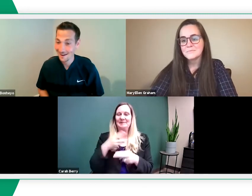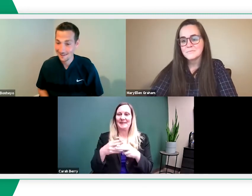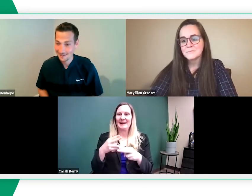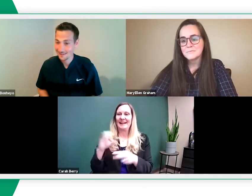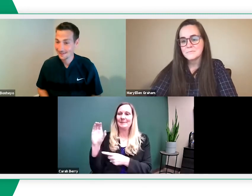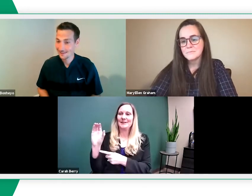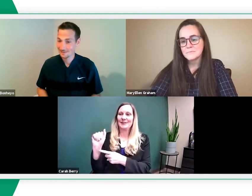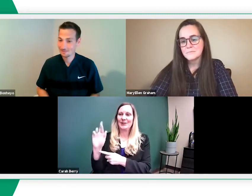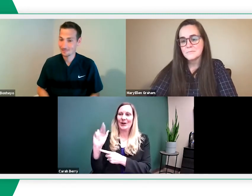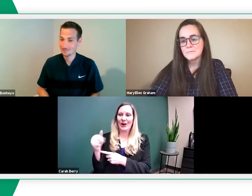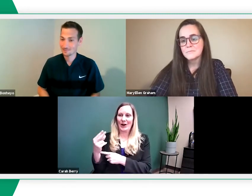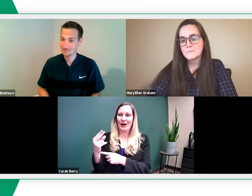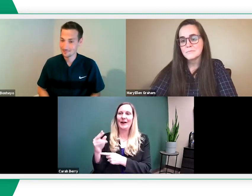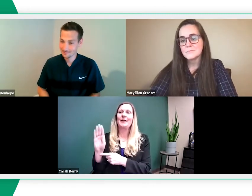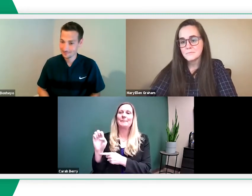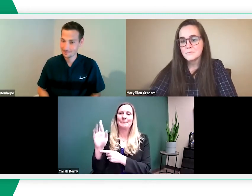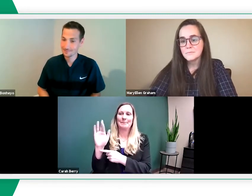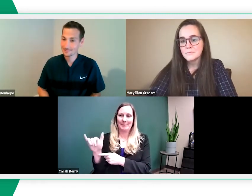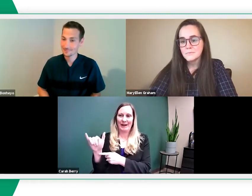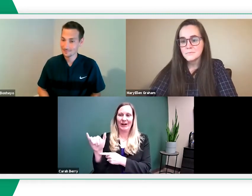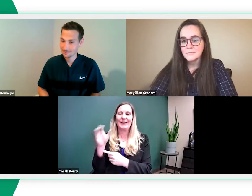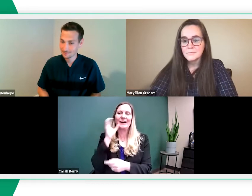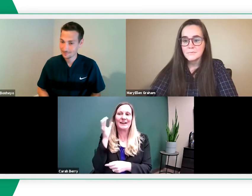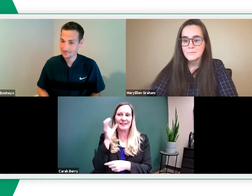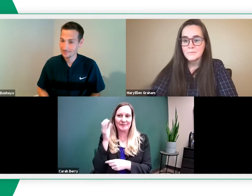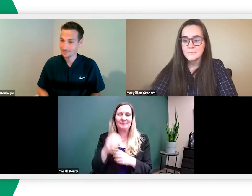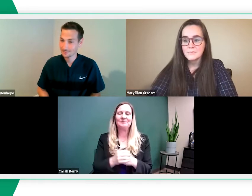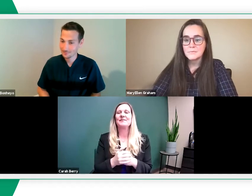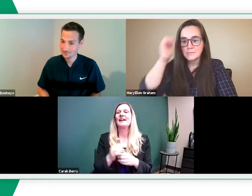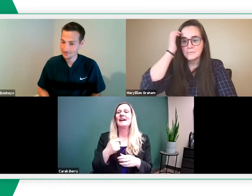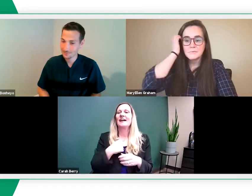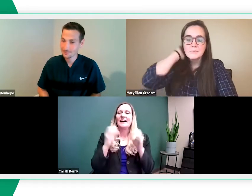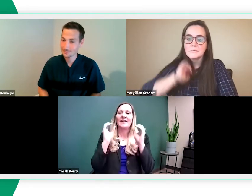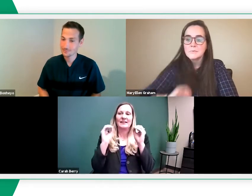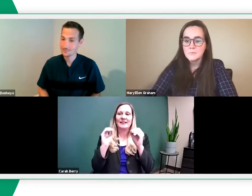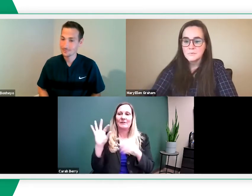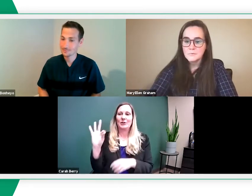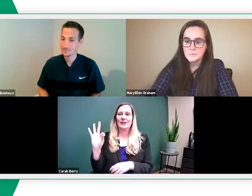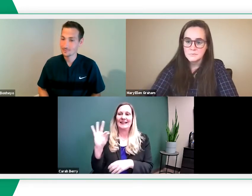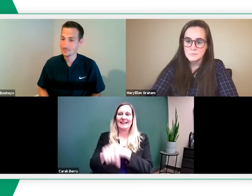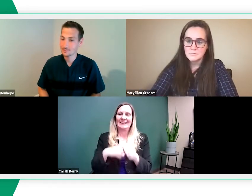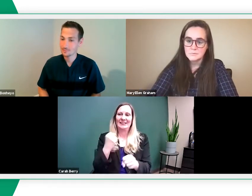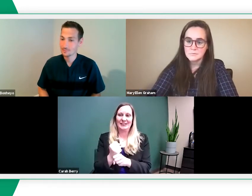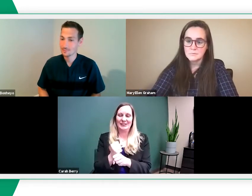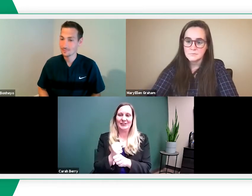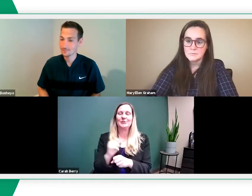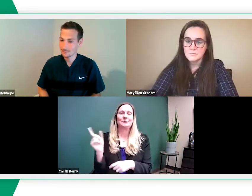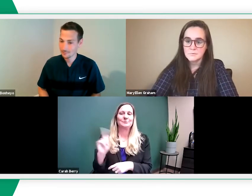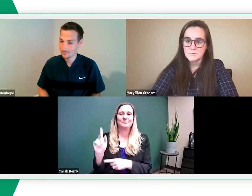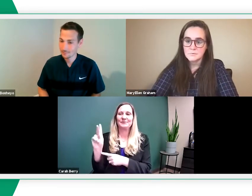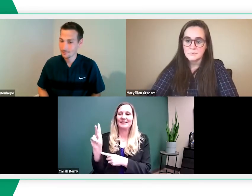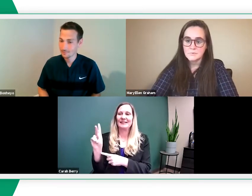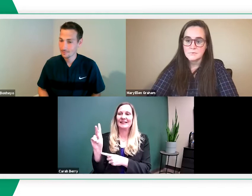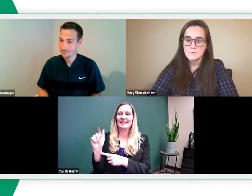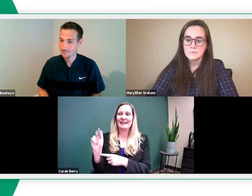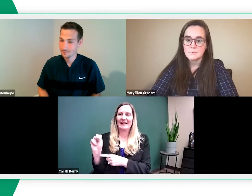you. Like Todd mentioned, my name is Kara Berry, and this is my sign name. I taught